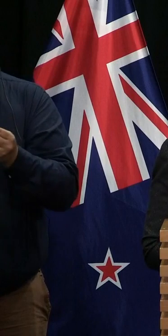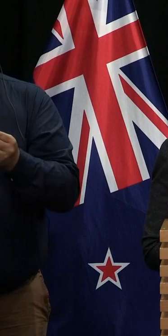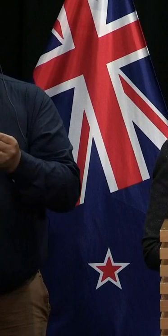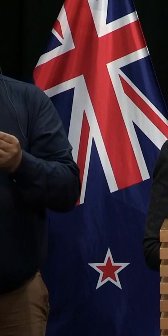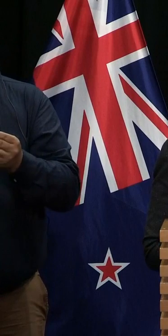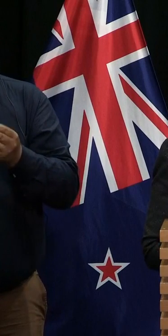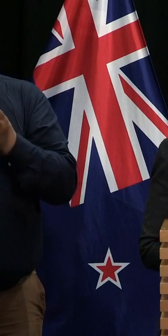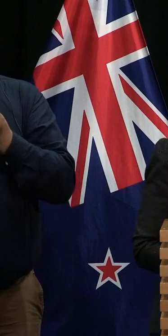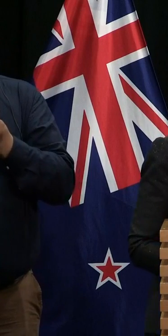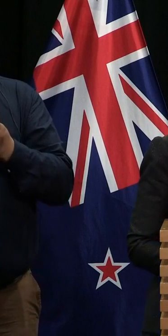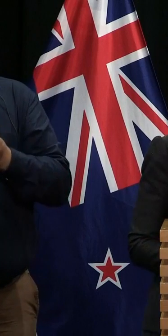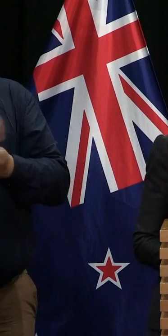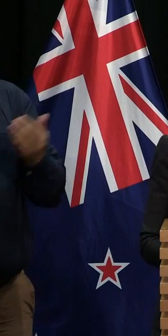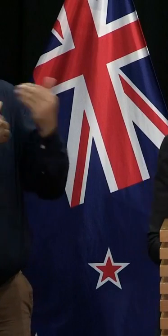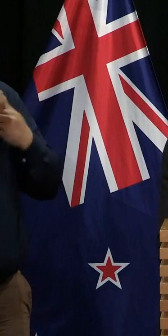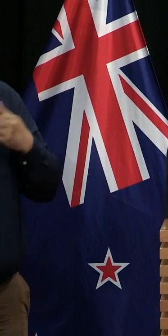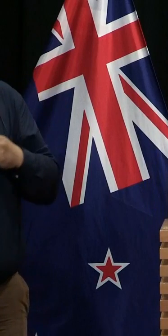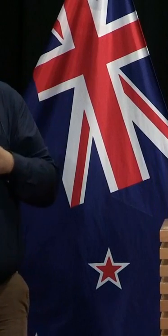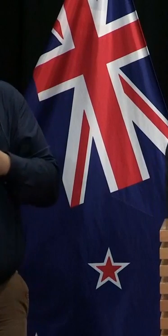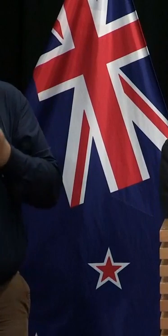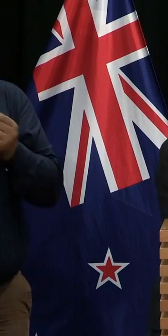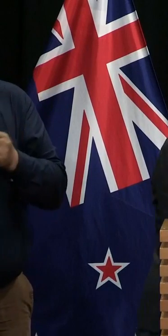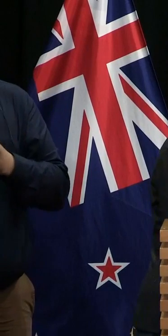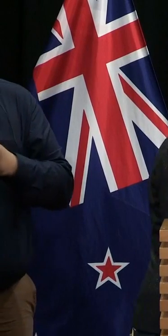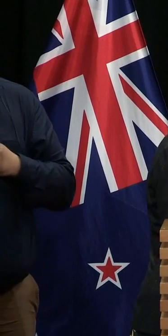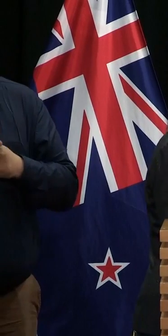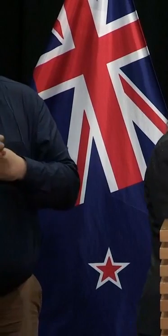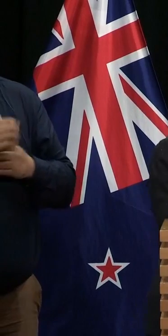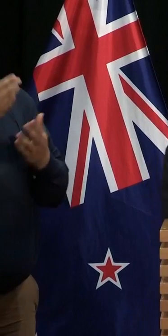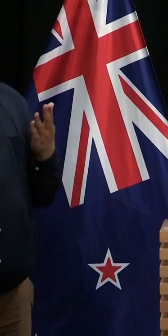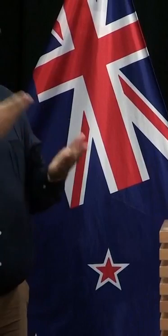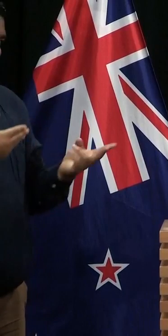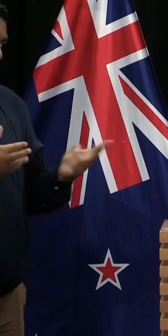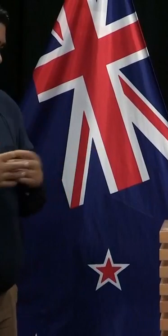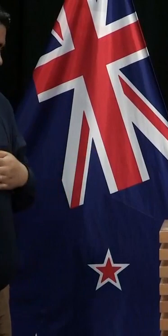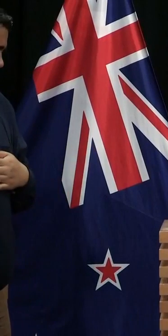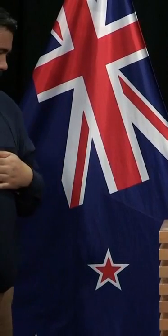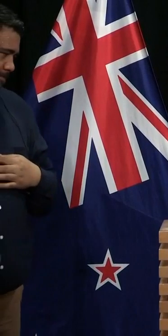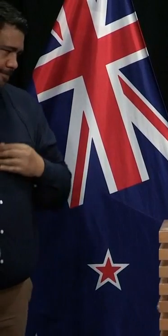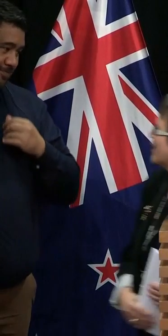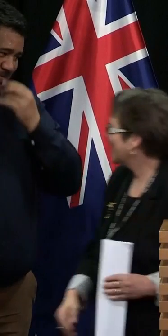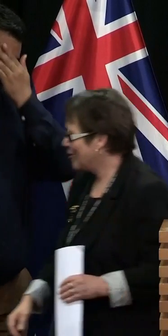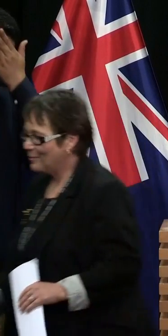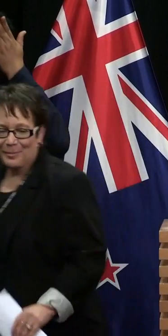do something about that. All right, everyone. Thank you both. Thank you.